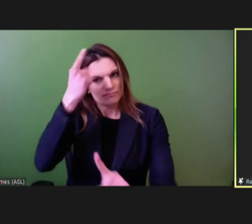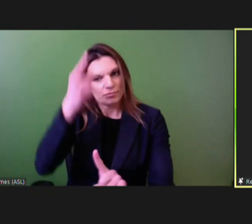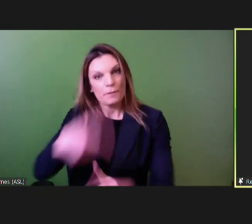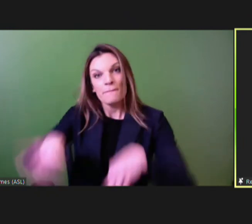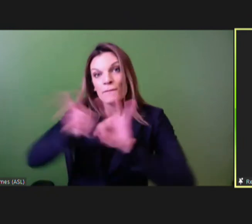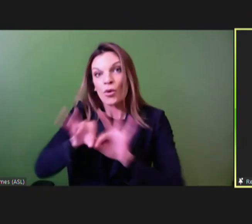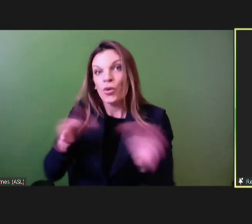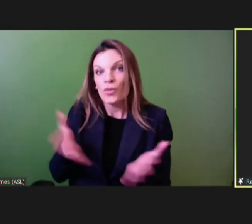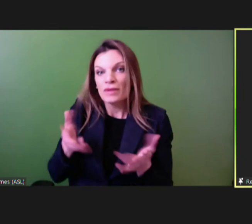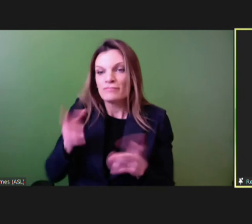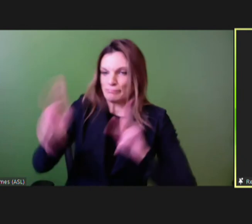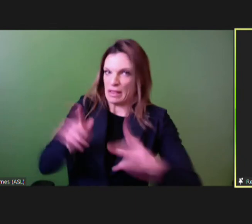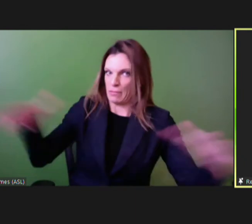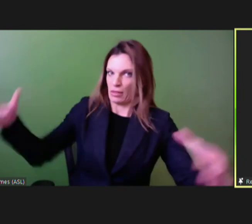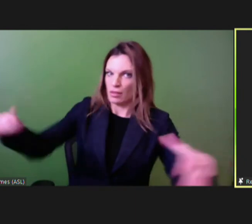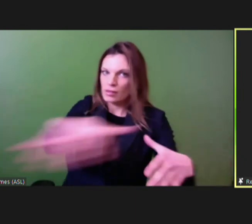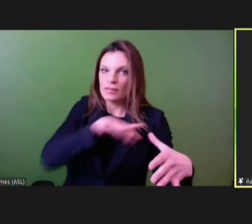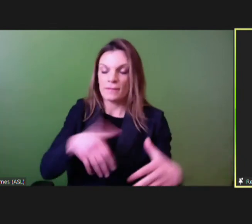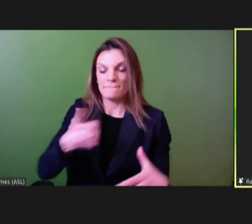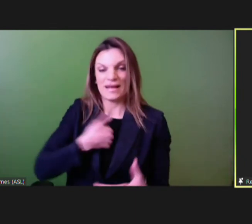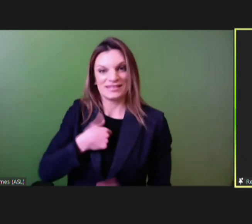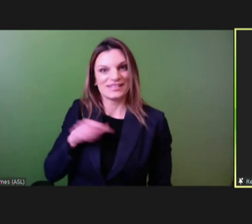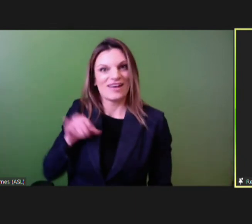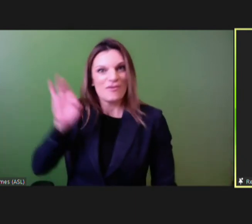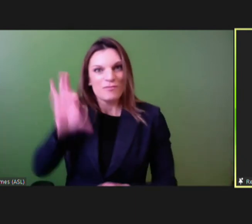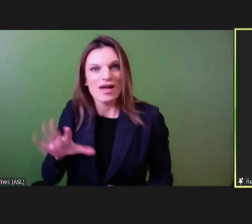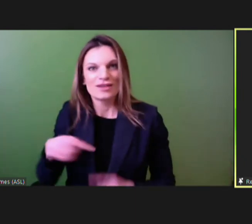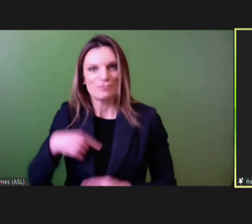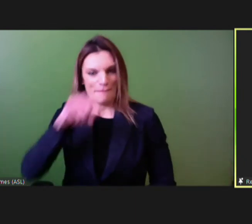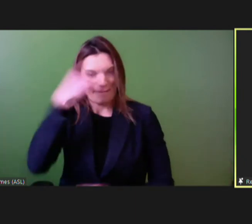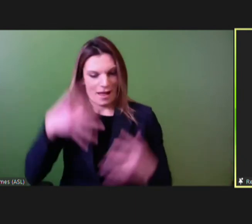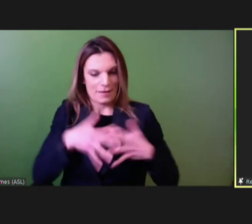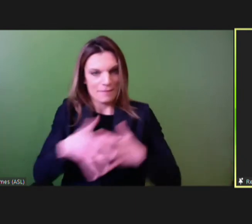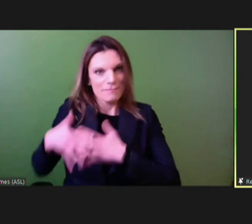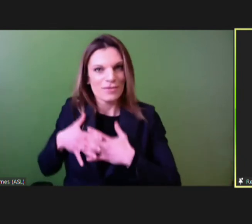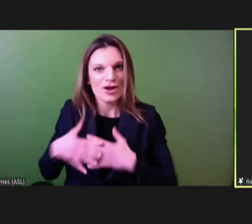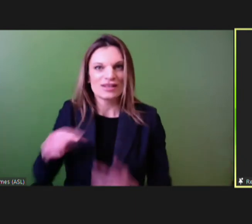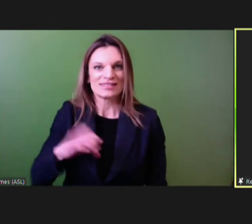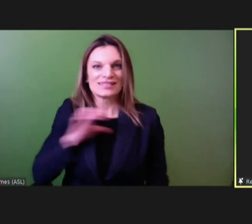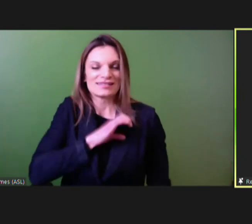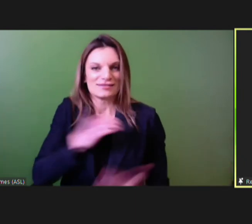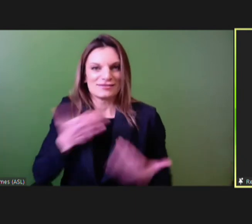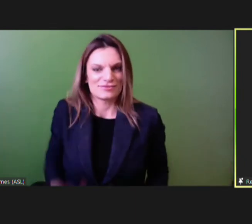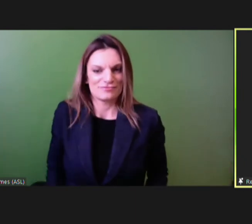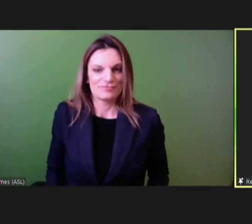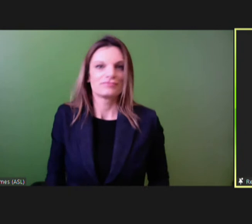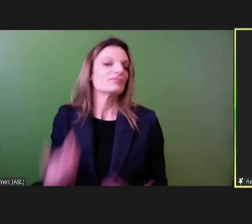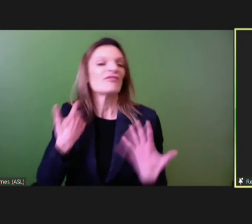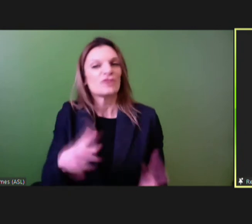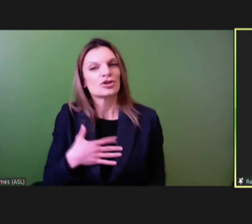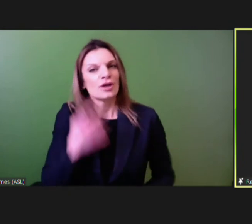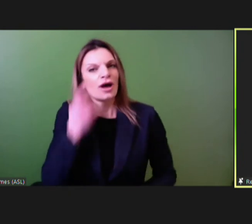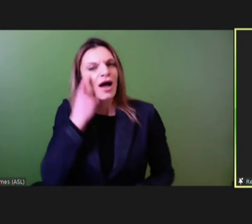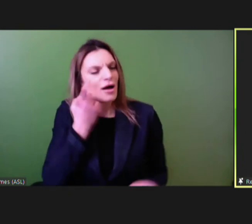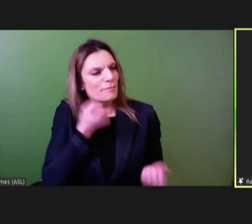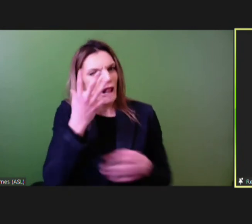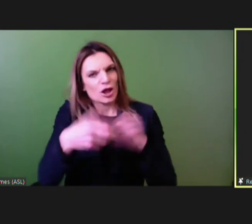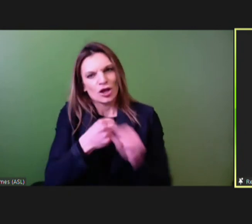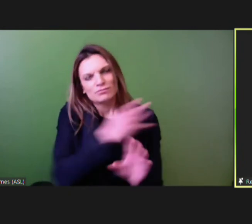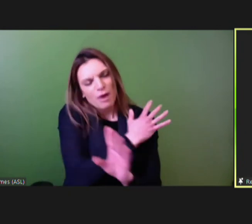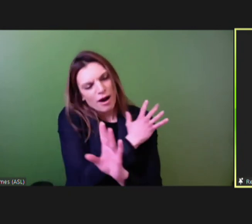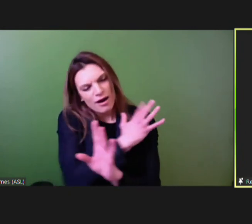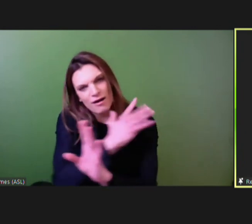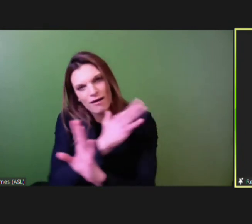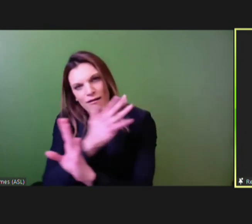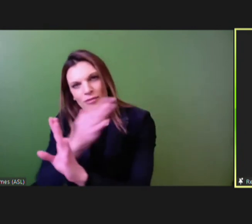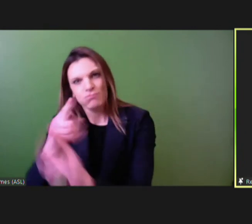Black American citizen, all of my life I have watched throughout all of the different generations born in the late 50s and coming up until